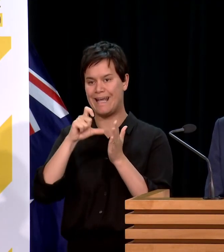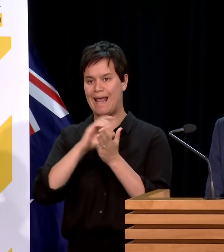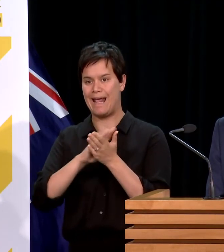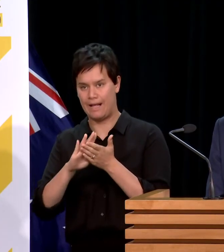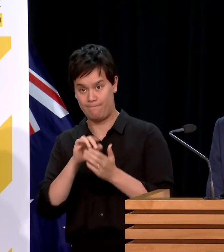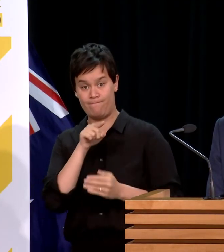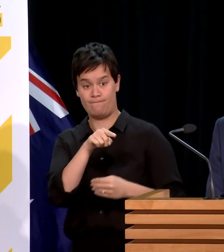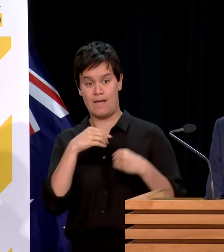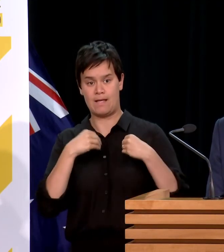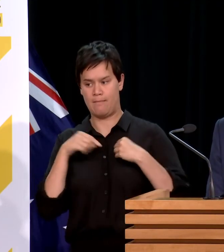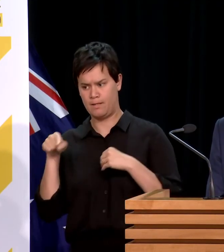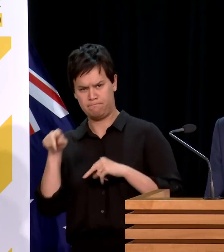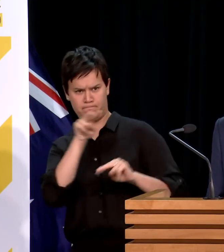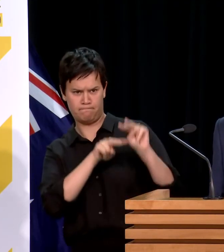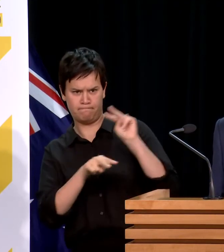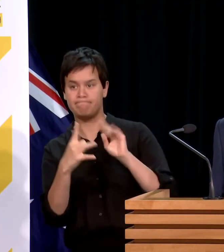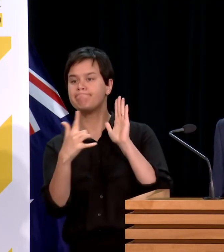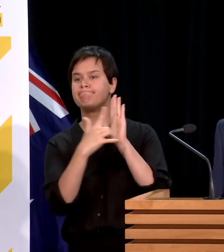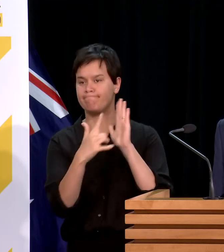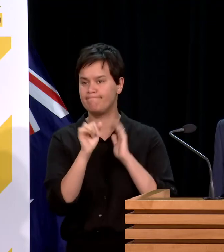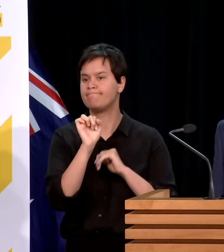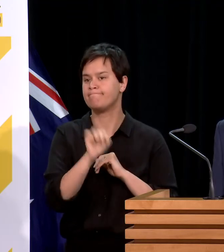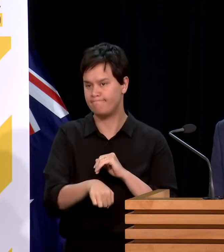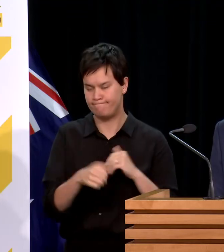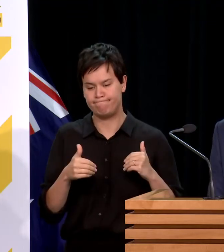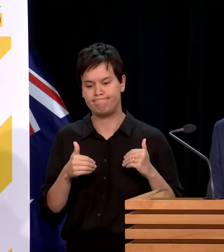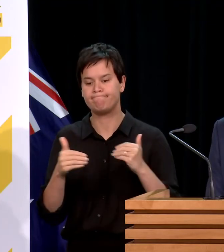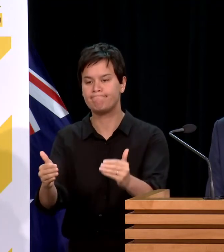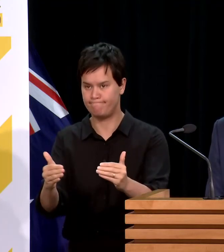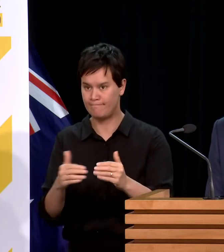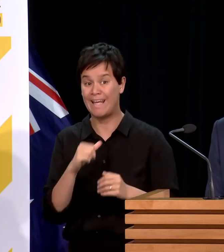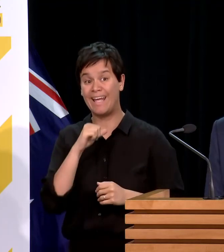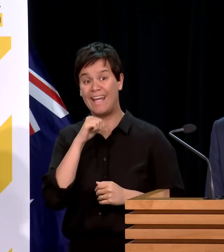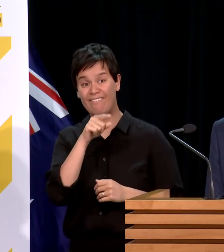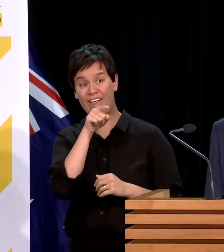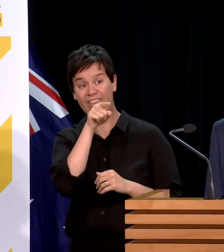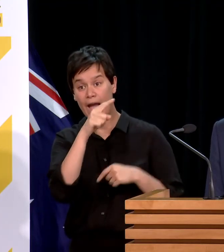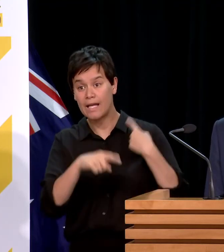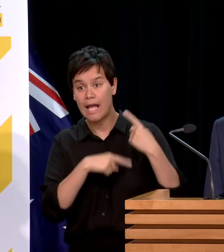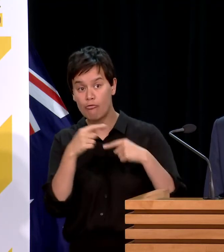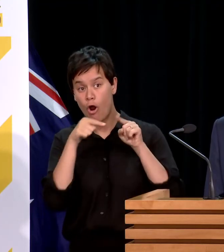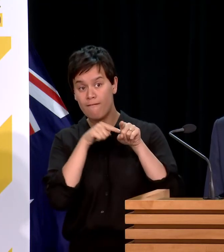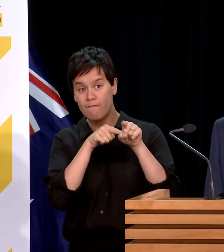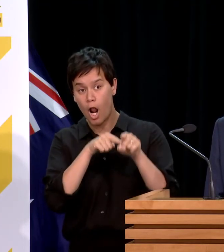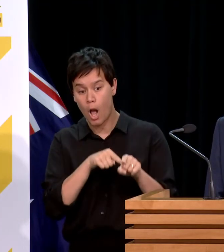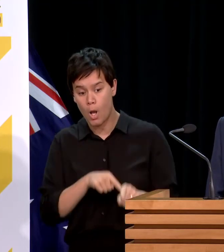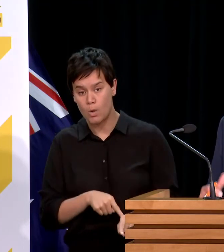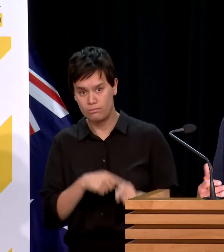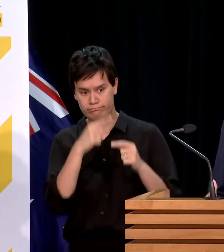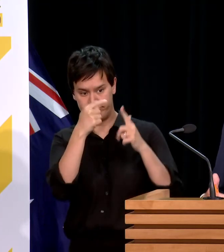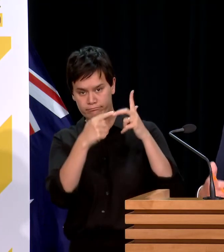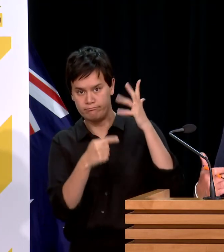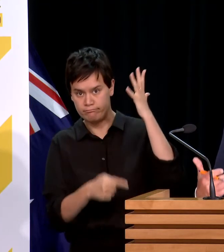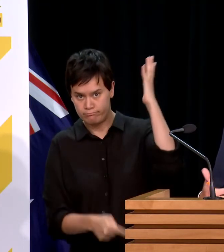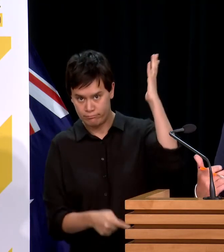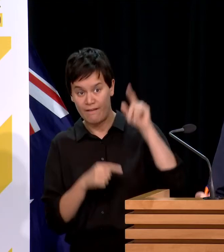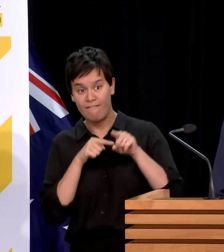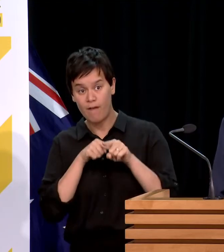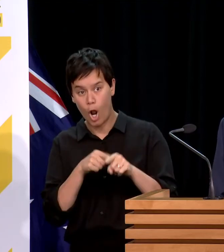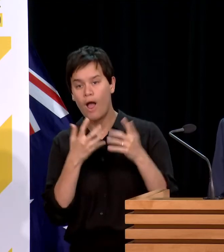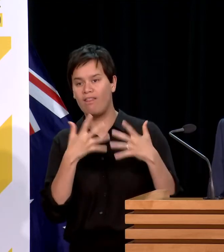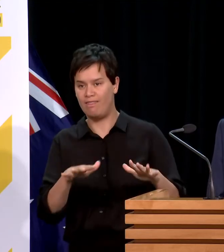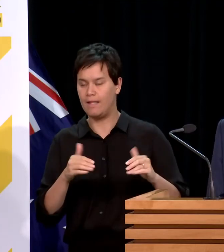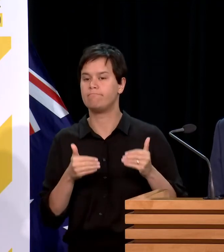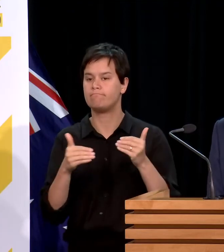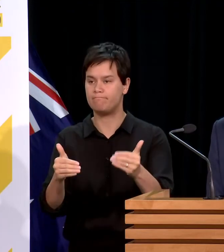health system is working at pace on the timeline and logistics for the massive exercise to vaccinate not just our first group,